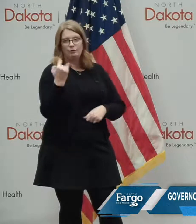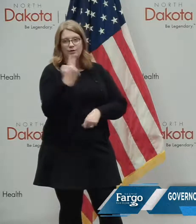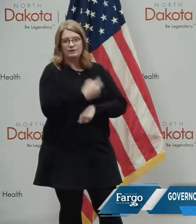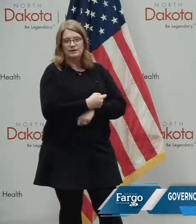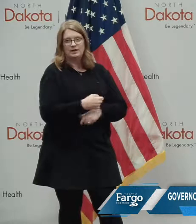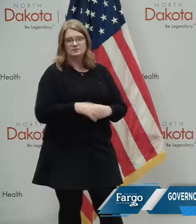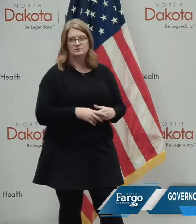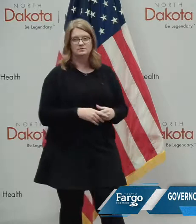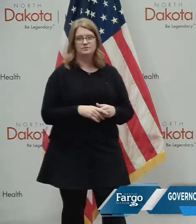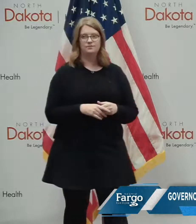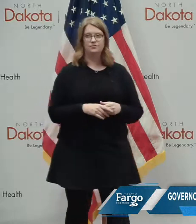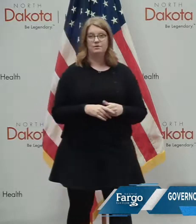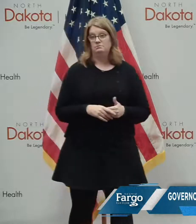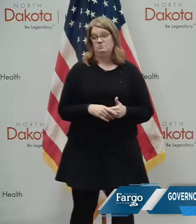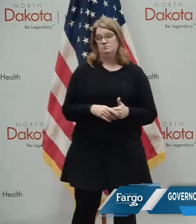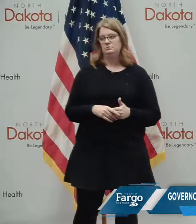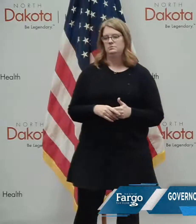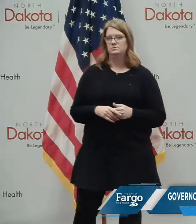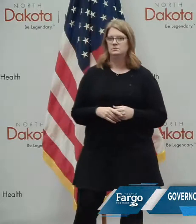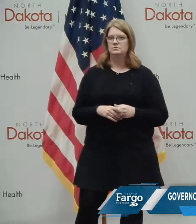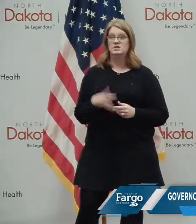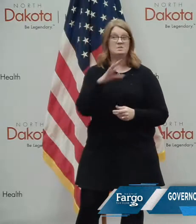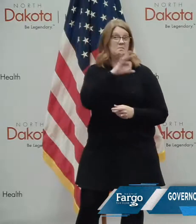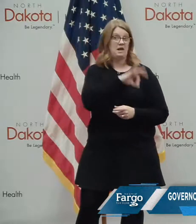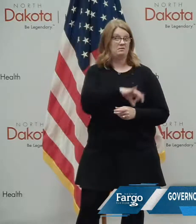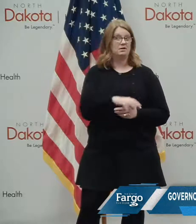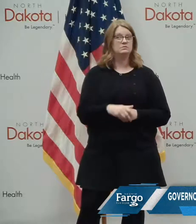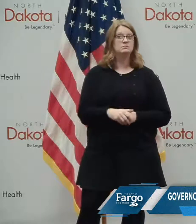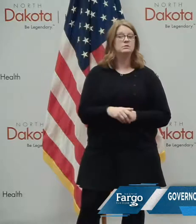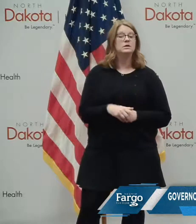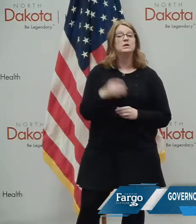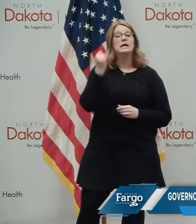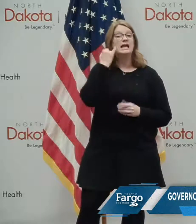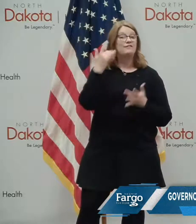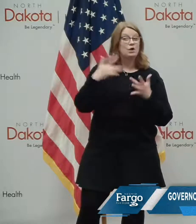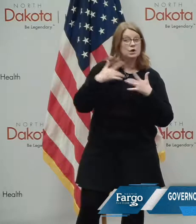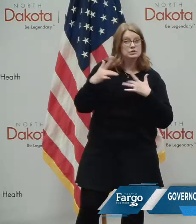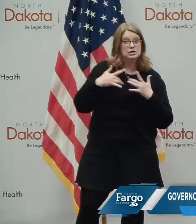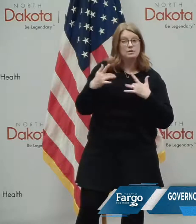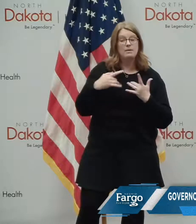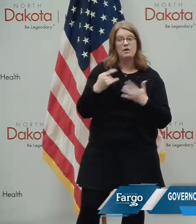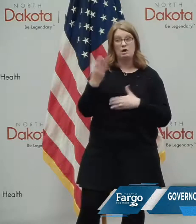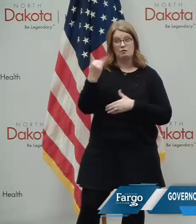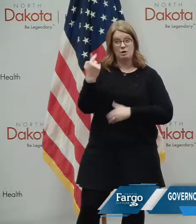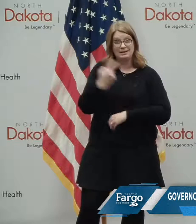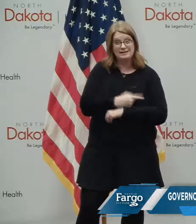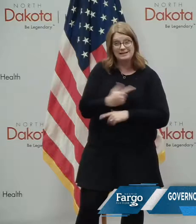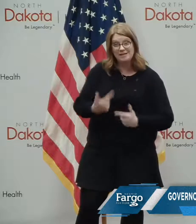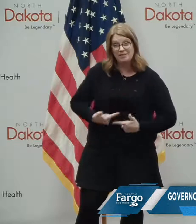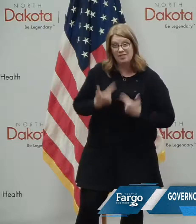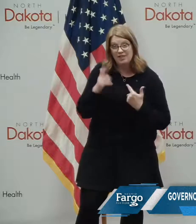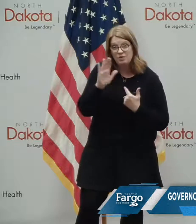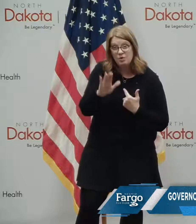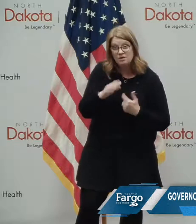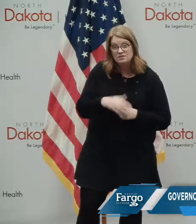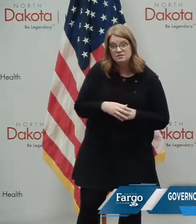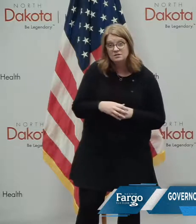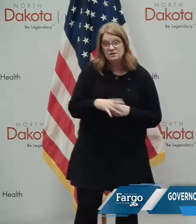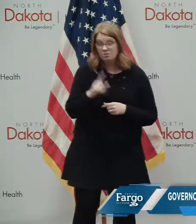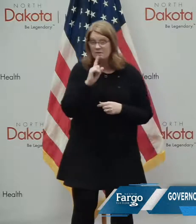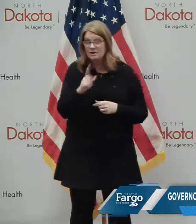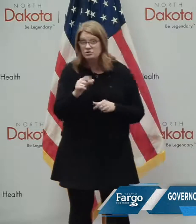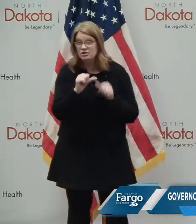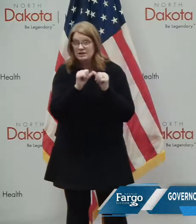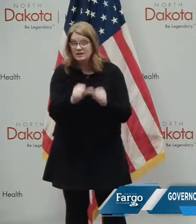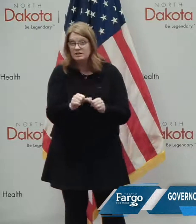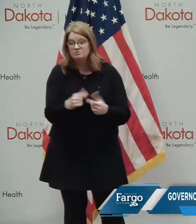I think now there's actually a great incentive. If you're worried about losing 14 days of your life and you want to make sure that you get it back, then it's pretty